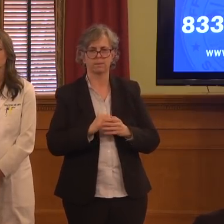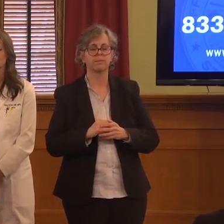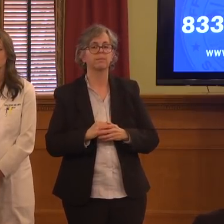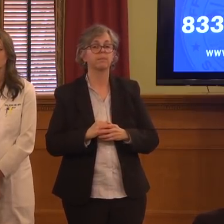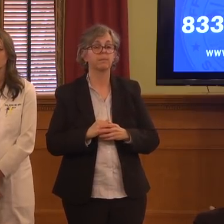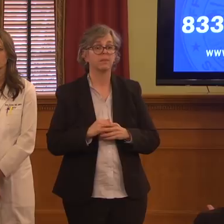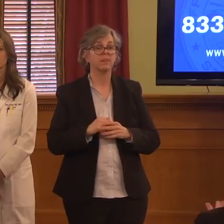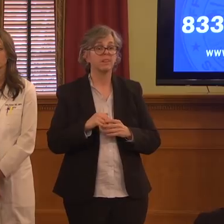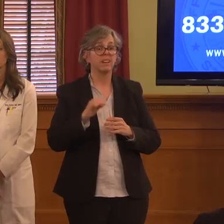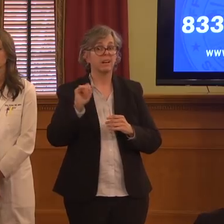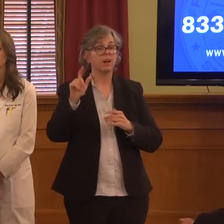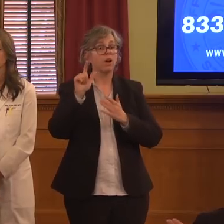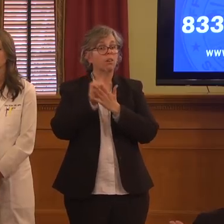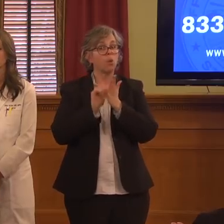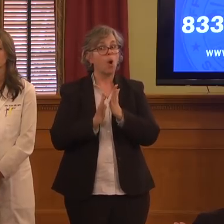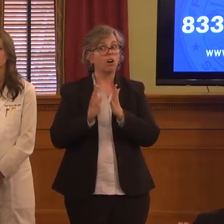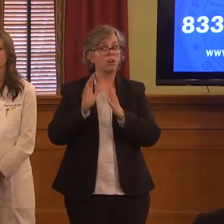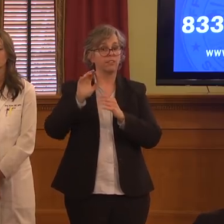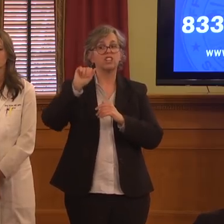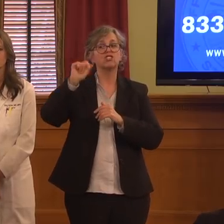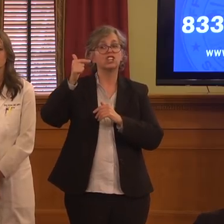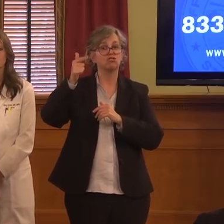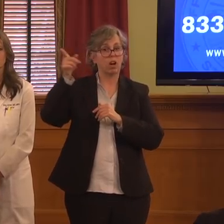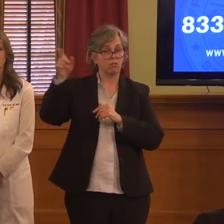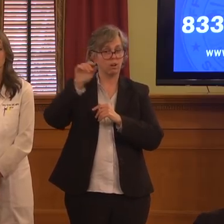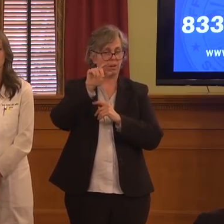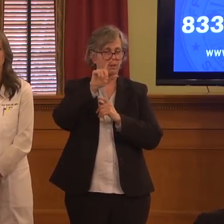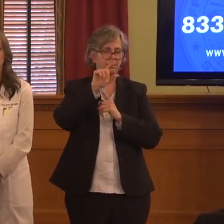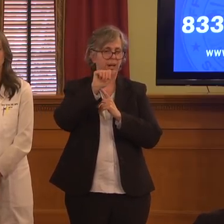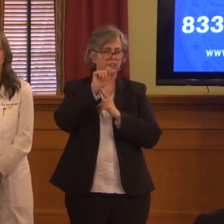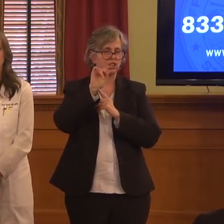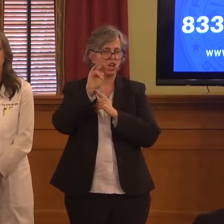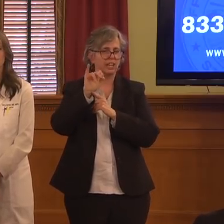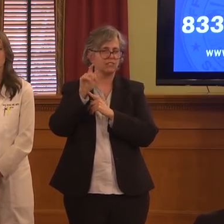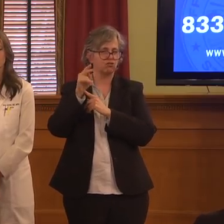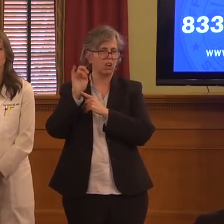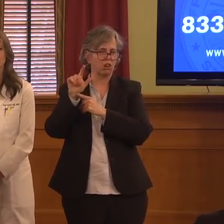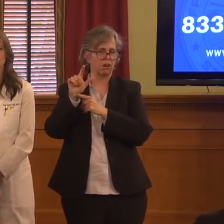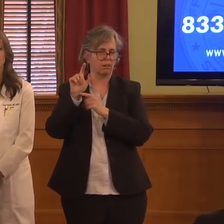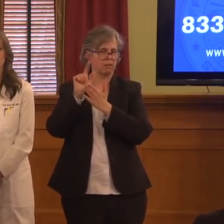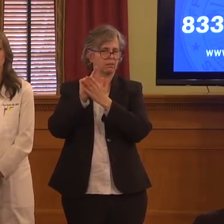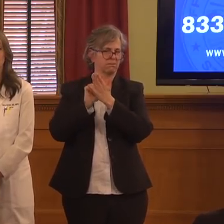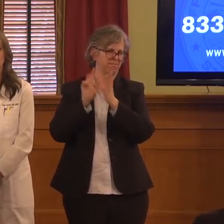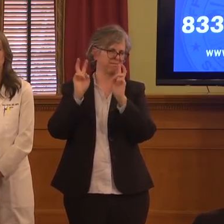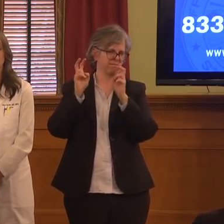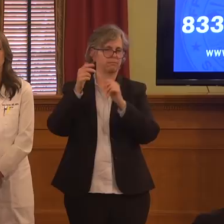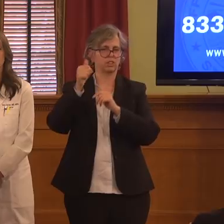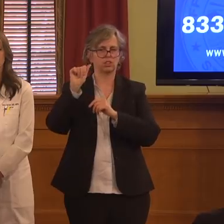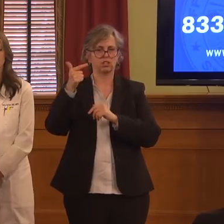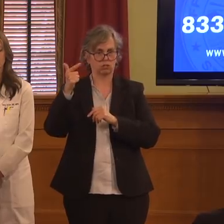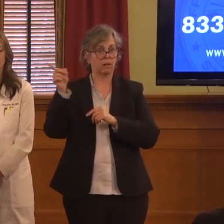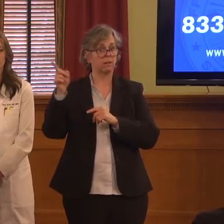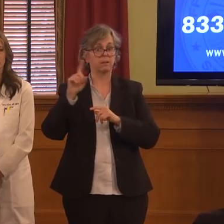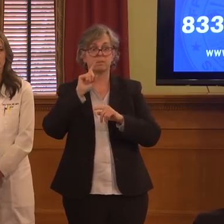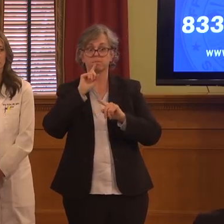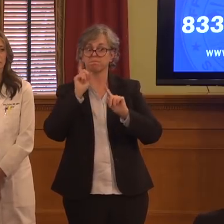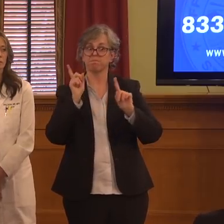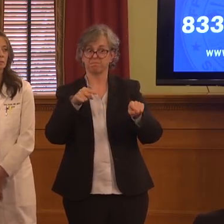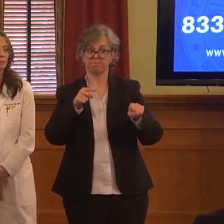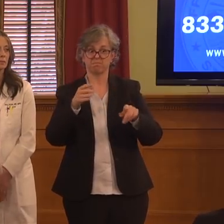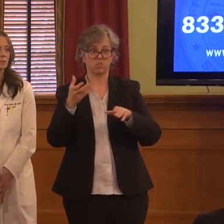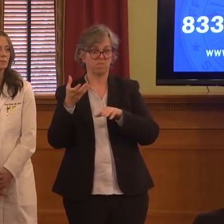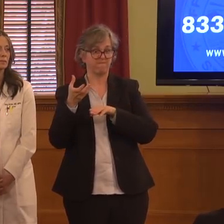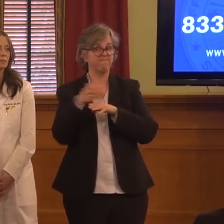is prepared to enforce the law in the state of Ohio in regard to